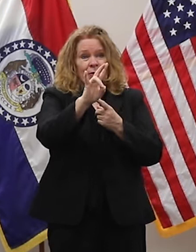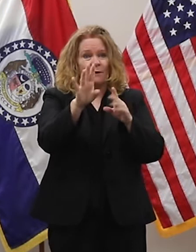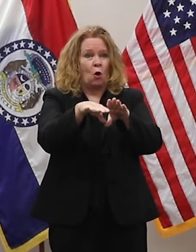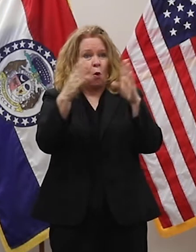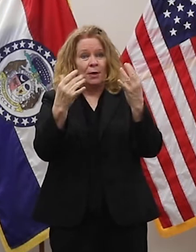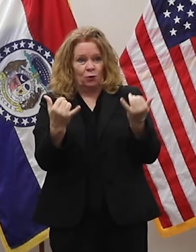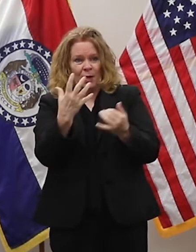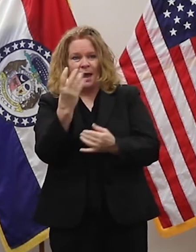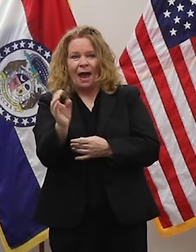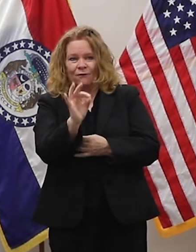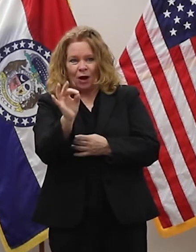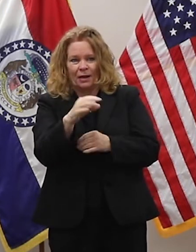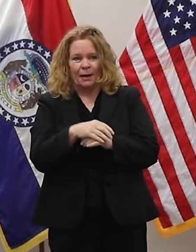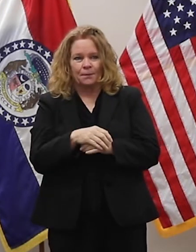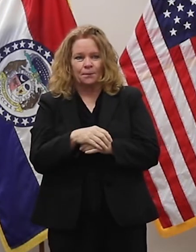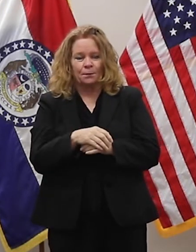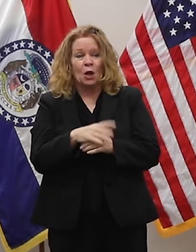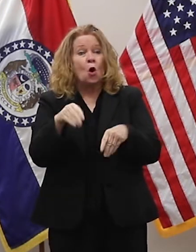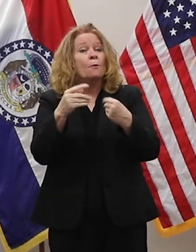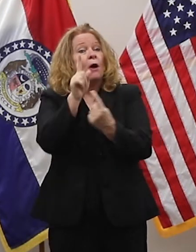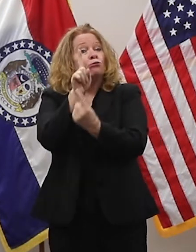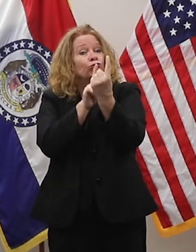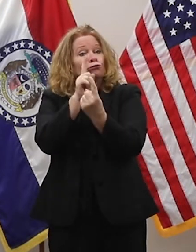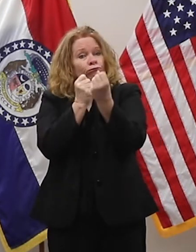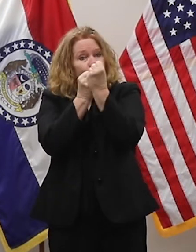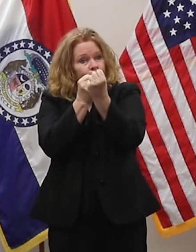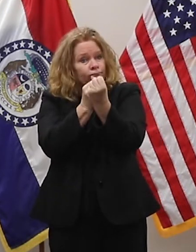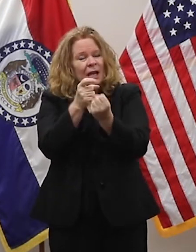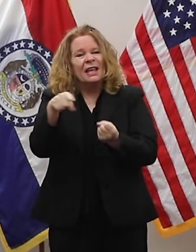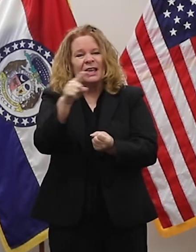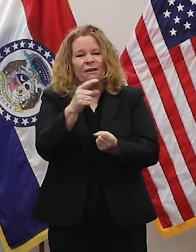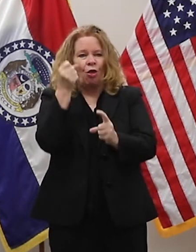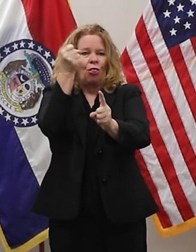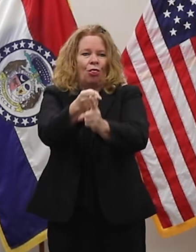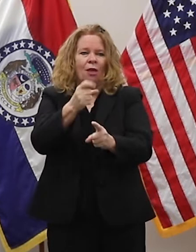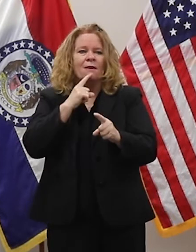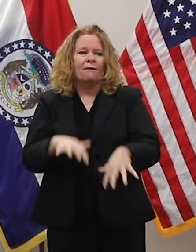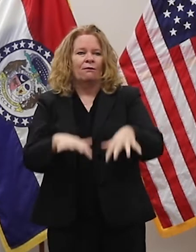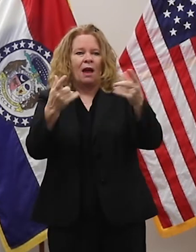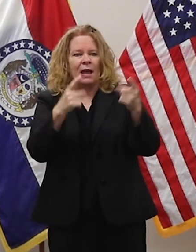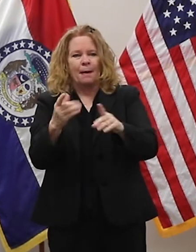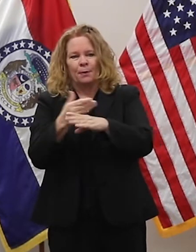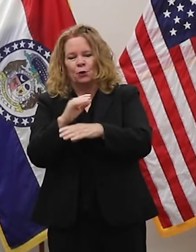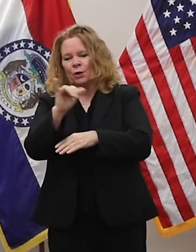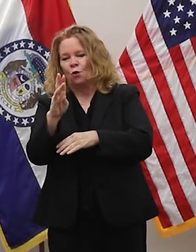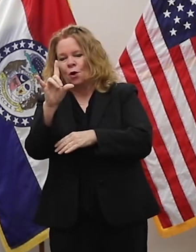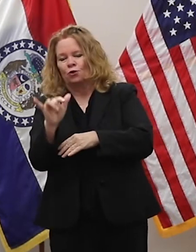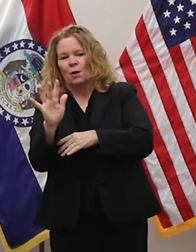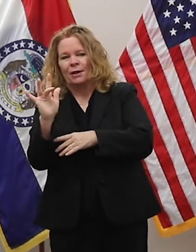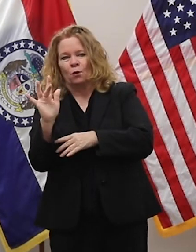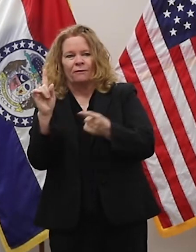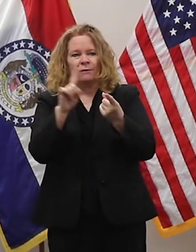FEMA representatives will provide one-on-one assistance to people affected by flooding that occurred between July 25th and July